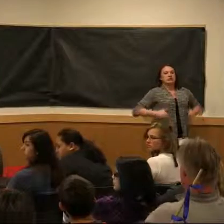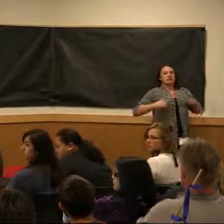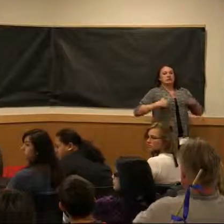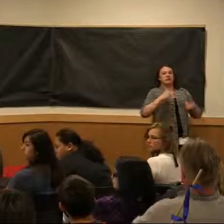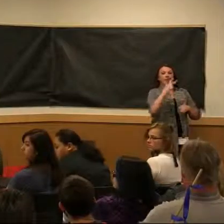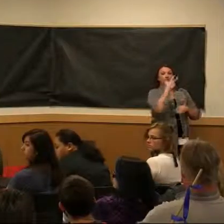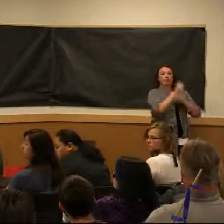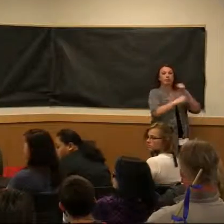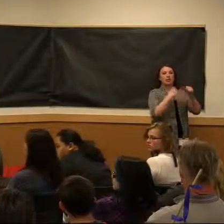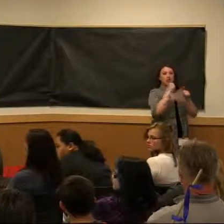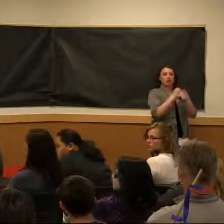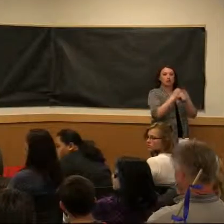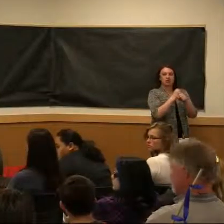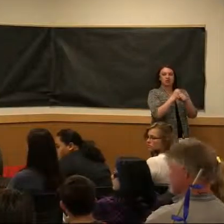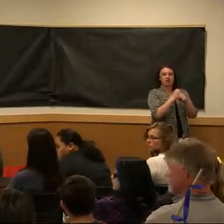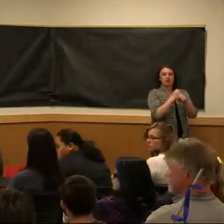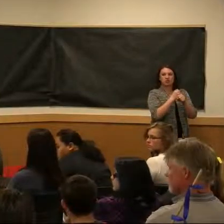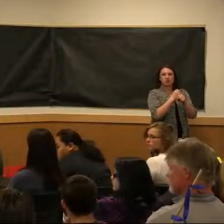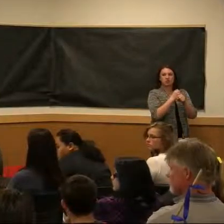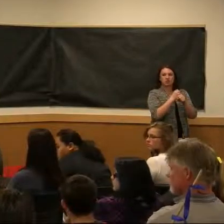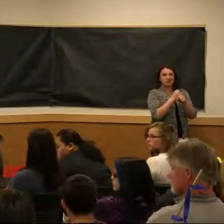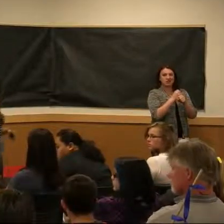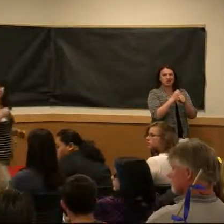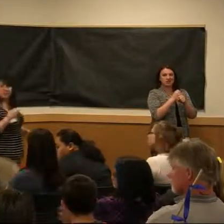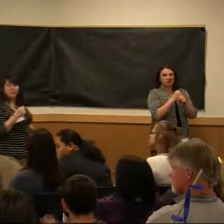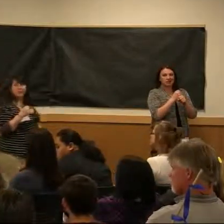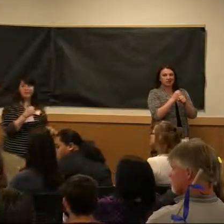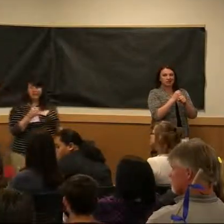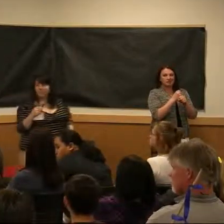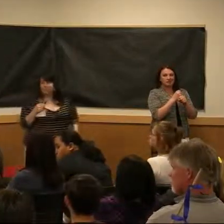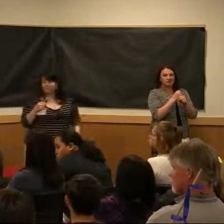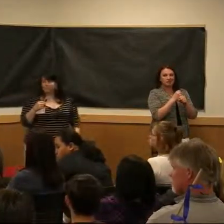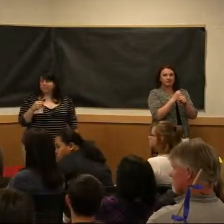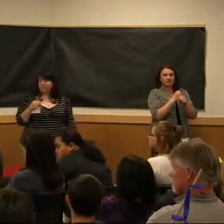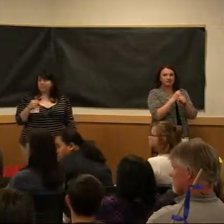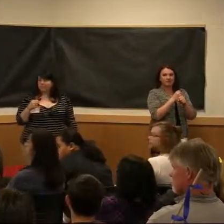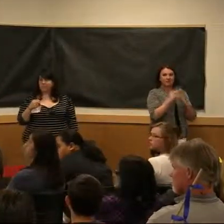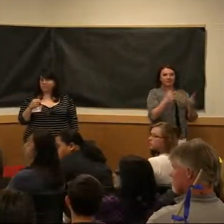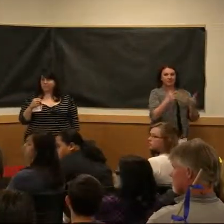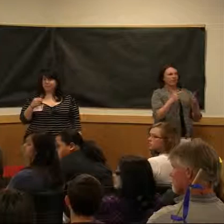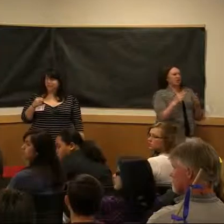believe, the first 3 years. Do they make exceptions if, say,